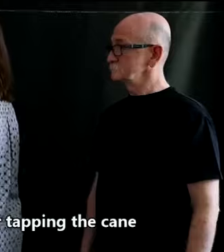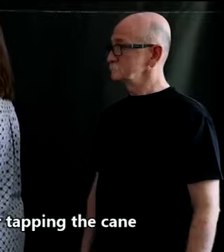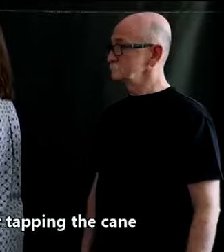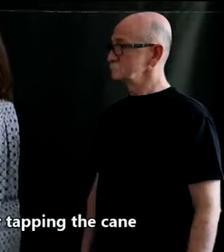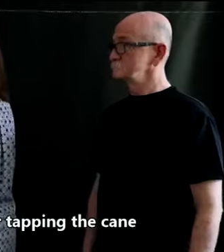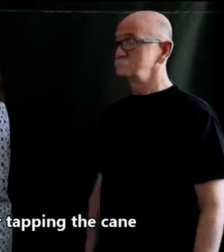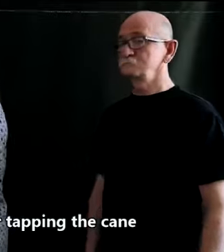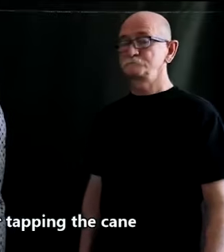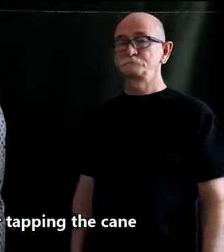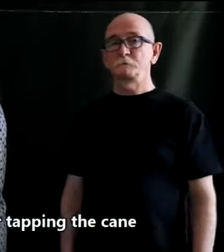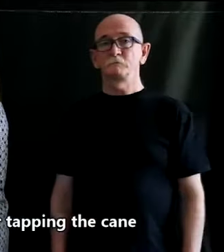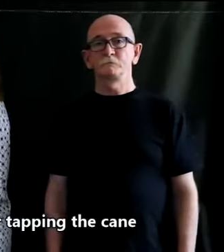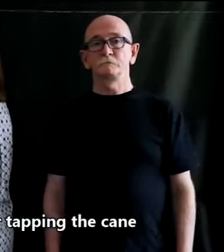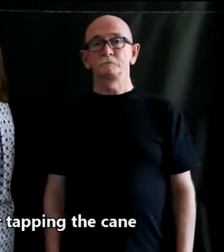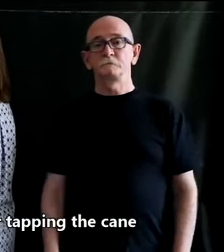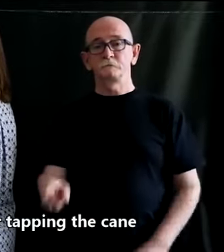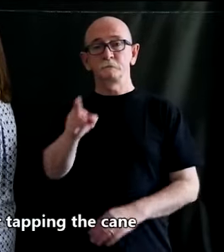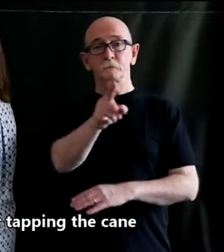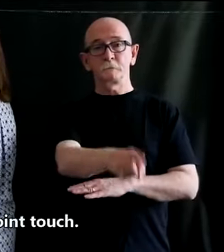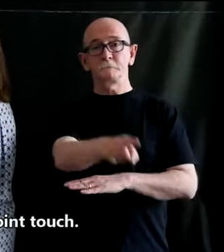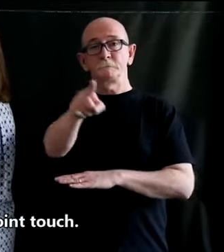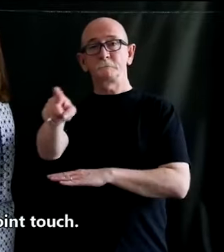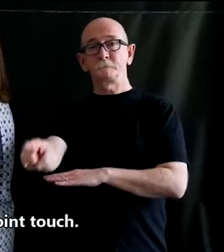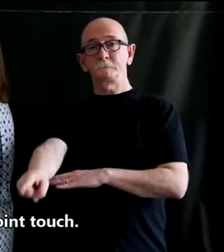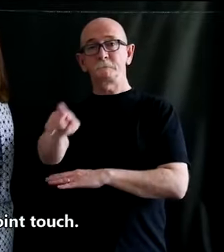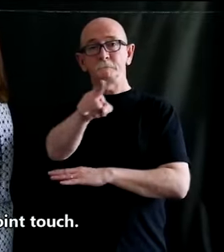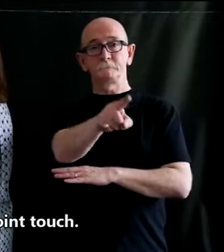Next, the sign for tapping the cane or two-point touch